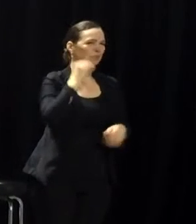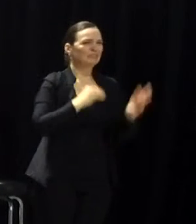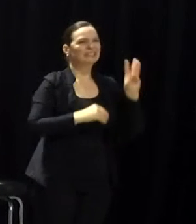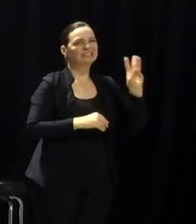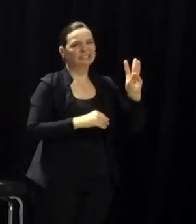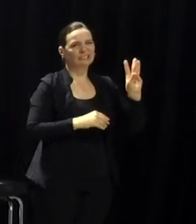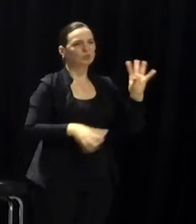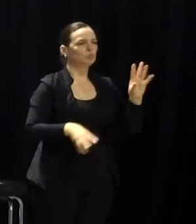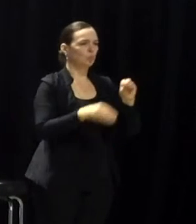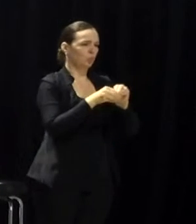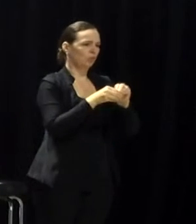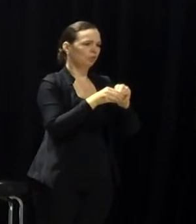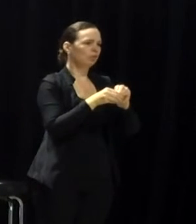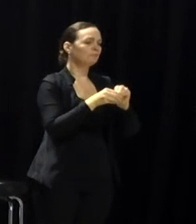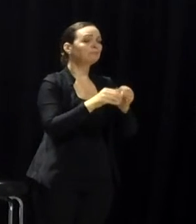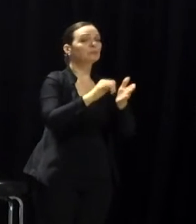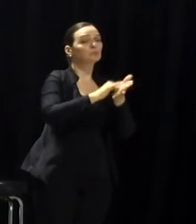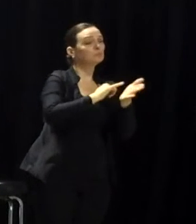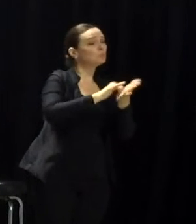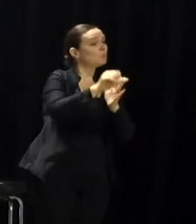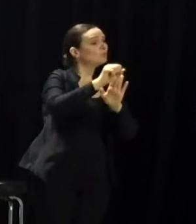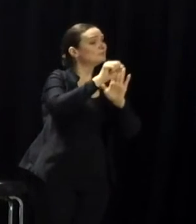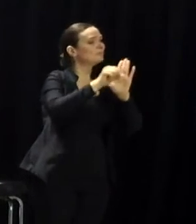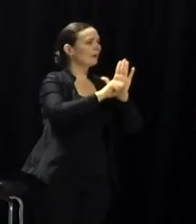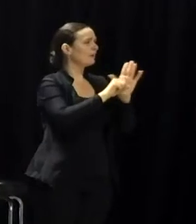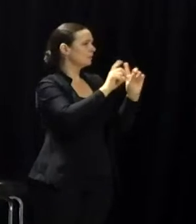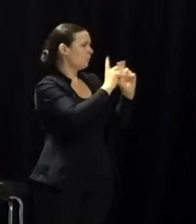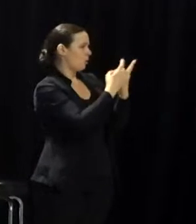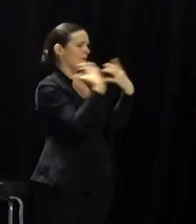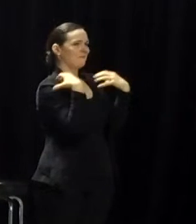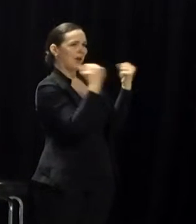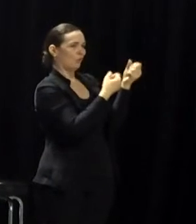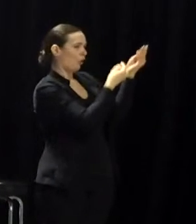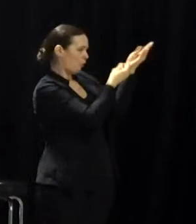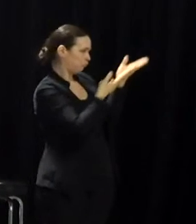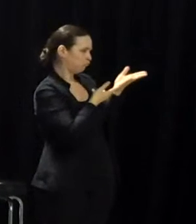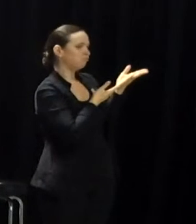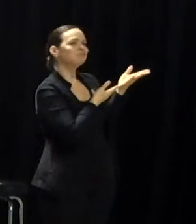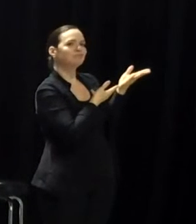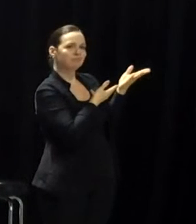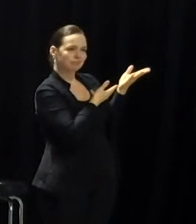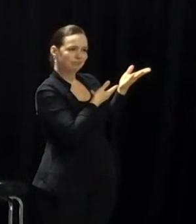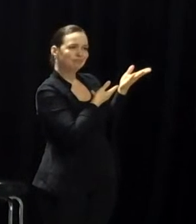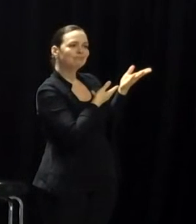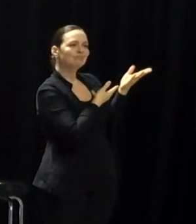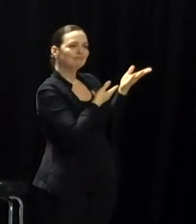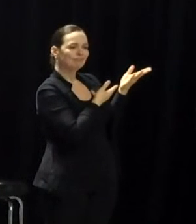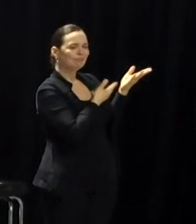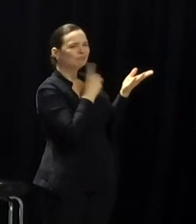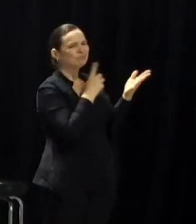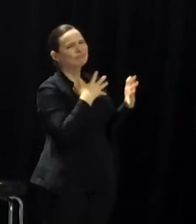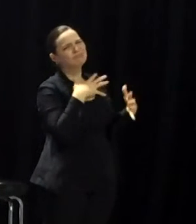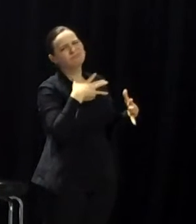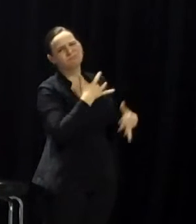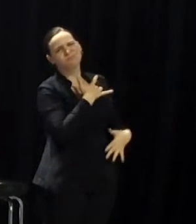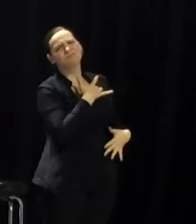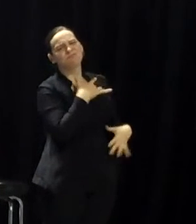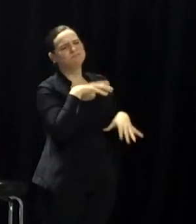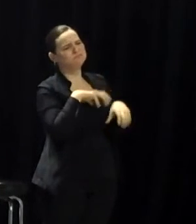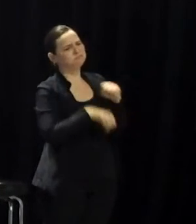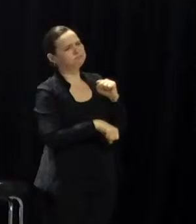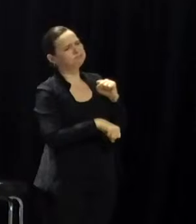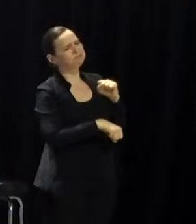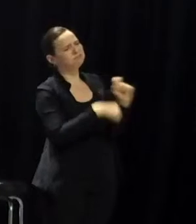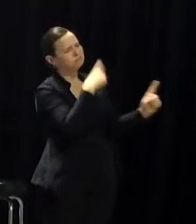State Department of Health. So certainly another sad day. Want to keep these families in our thoughts and prayers,